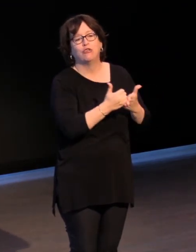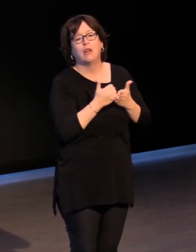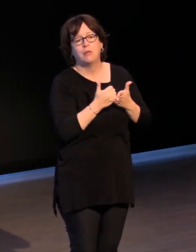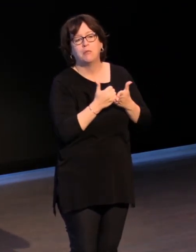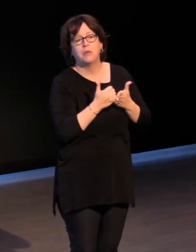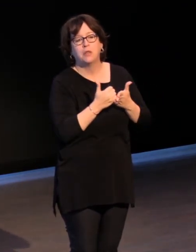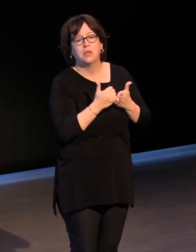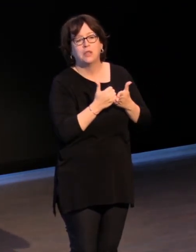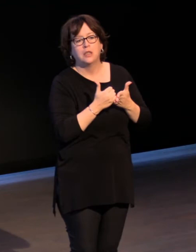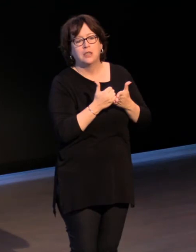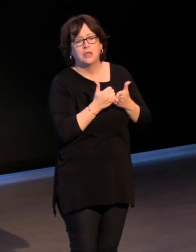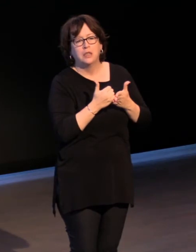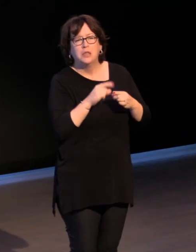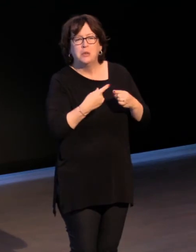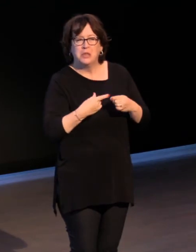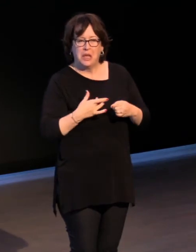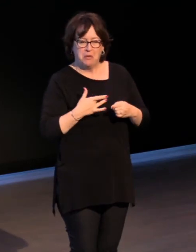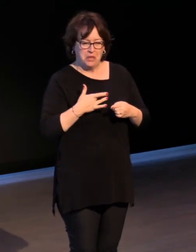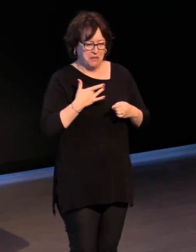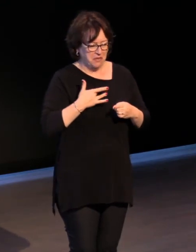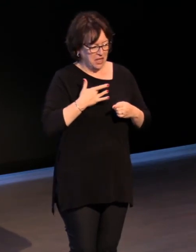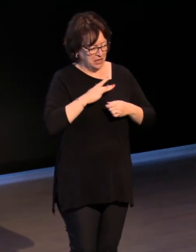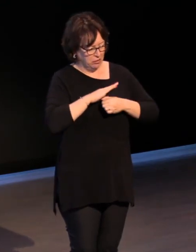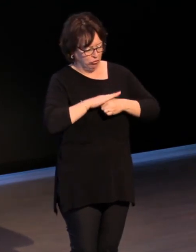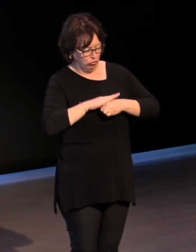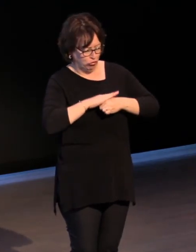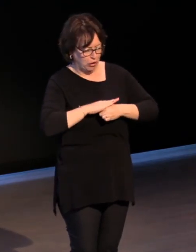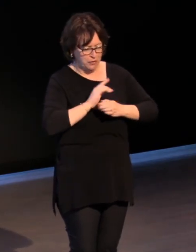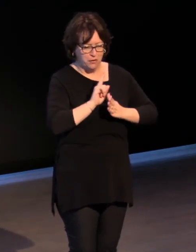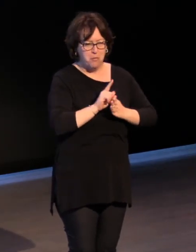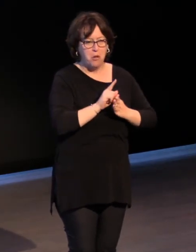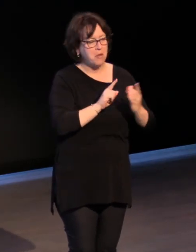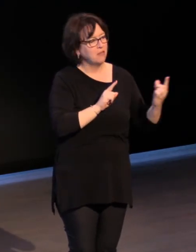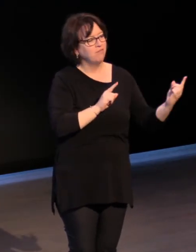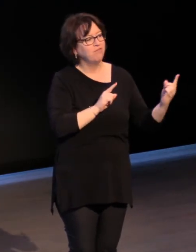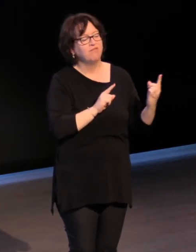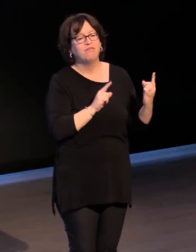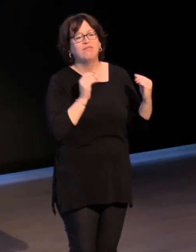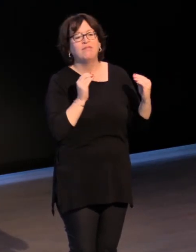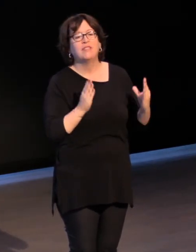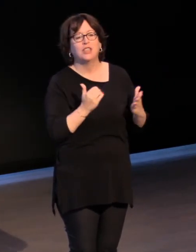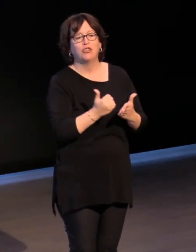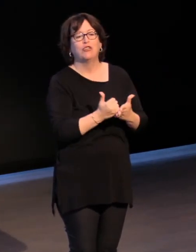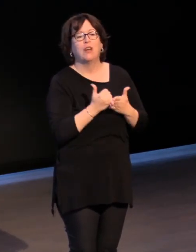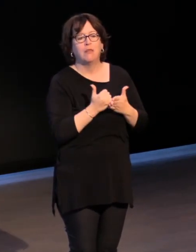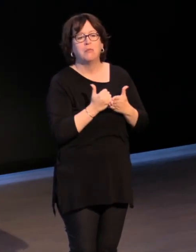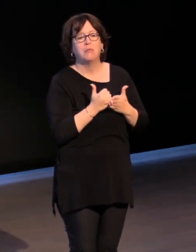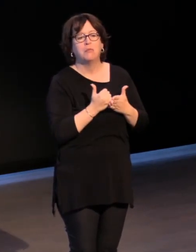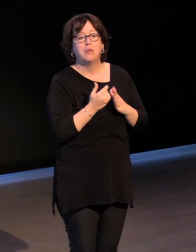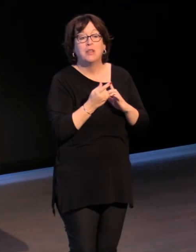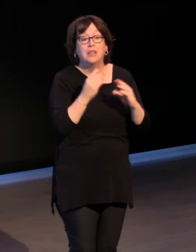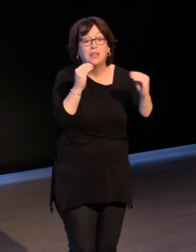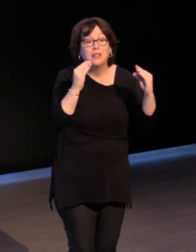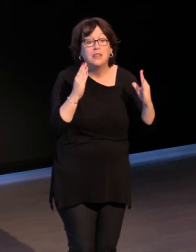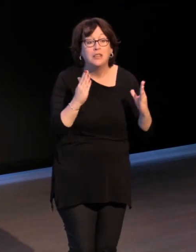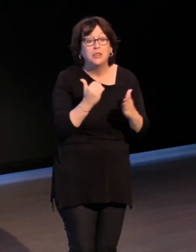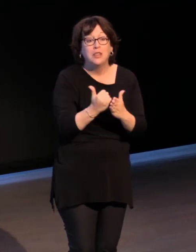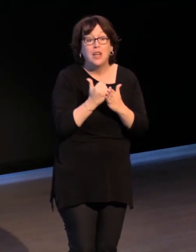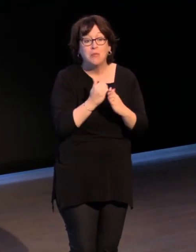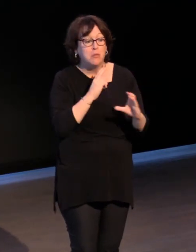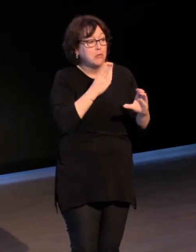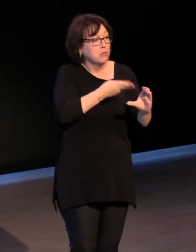undergoing this stressful moment, by the help of the teacher, I started a student theater club.